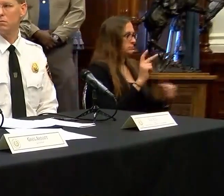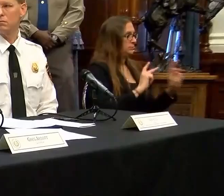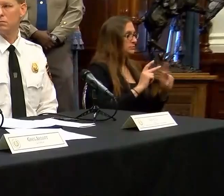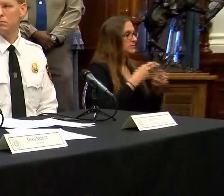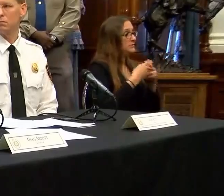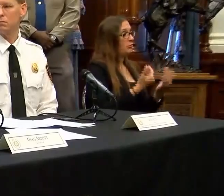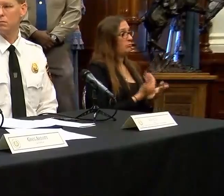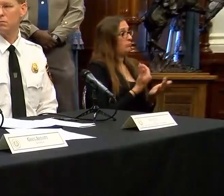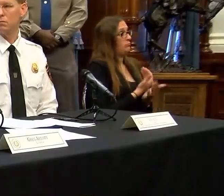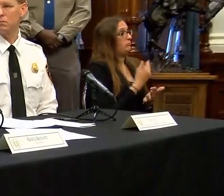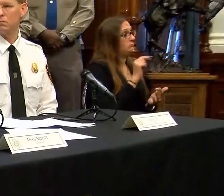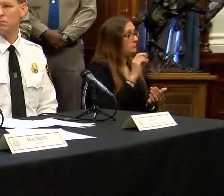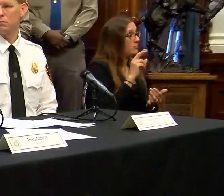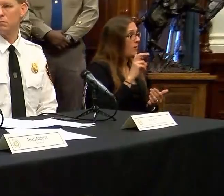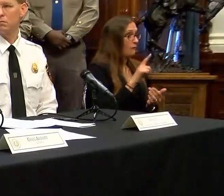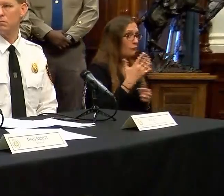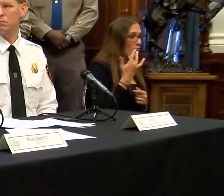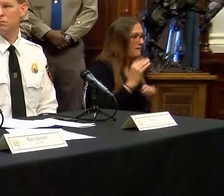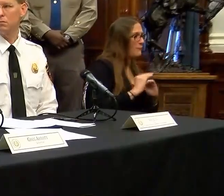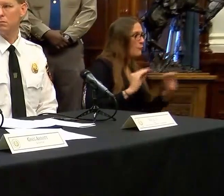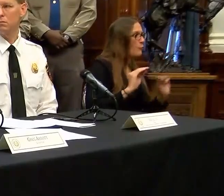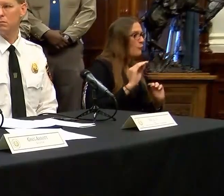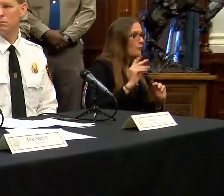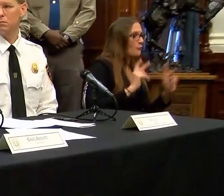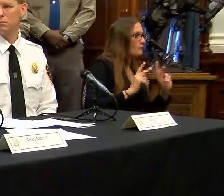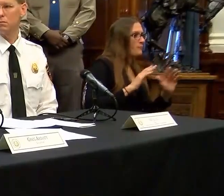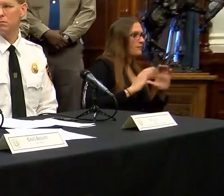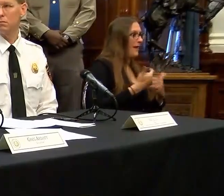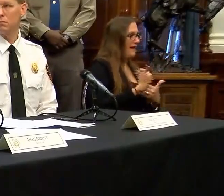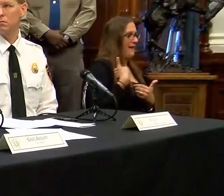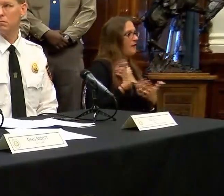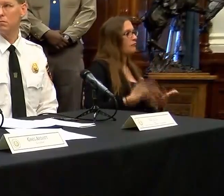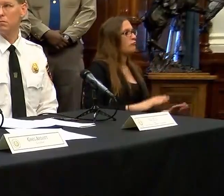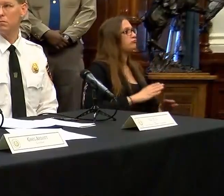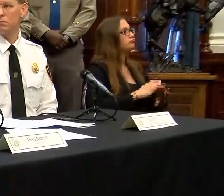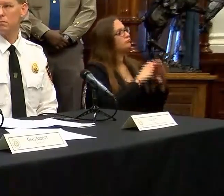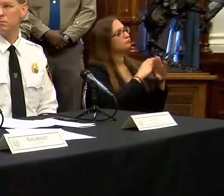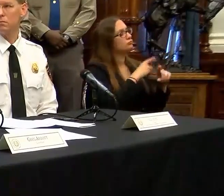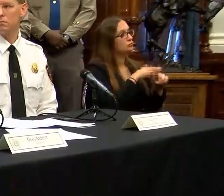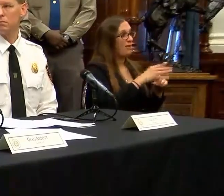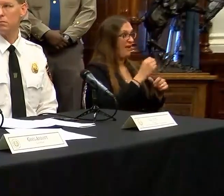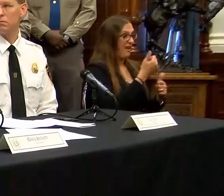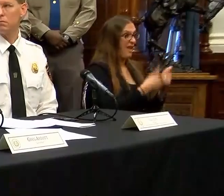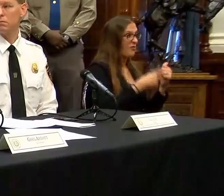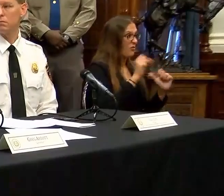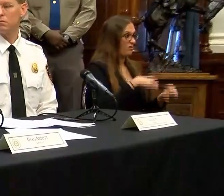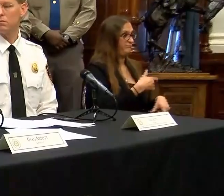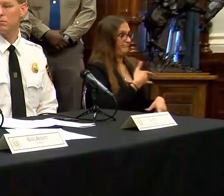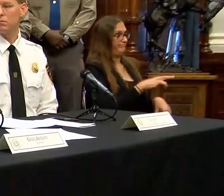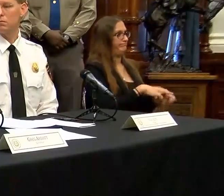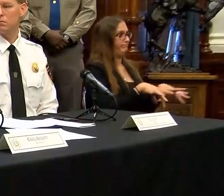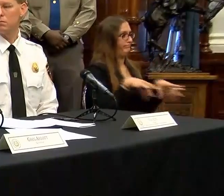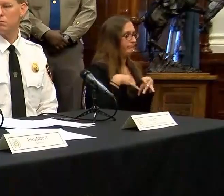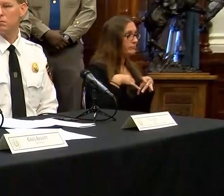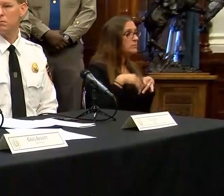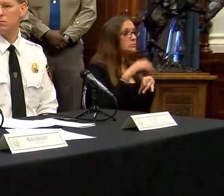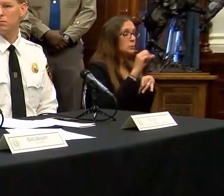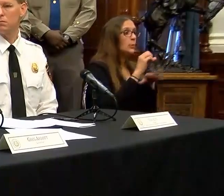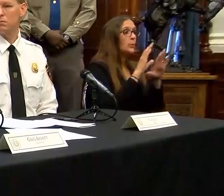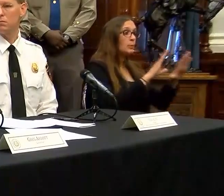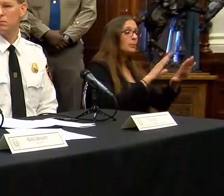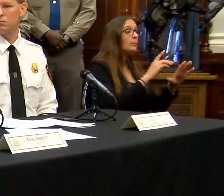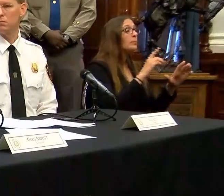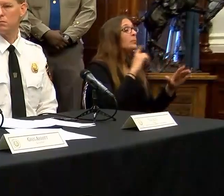called novel because no population has pre-existing immunity to it, and pretty much everyone is susceptible. So the